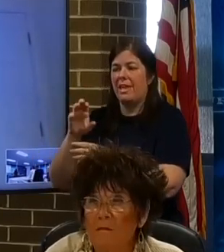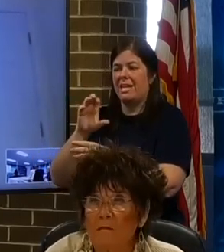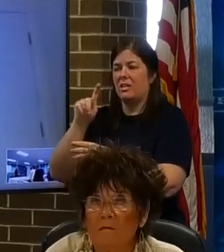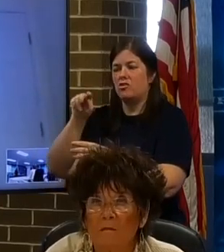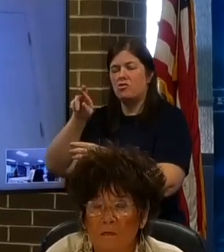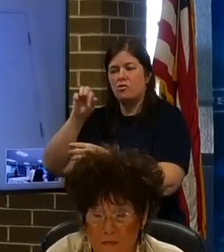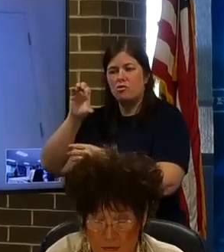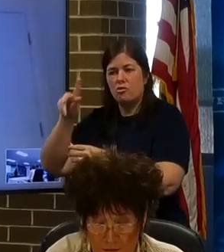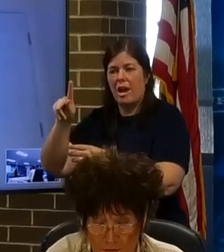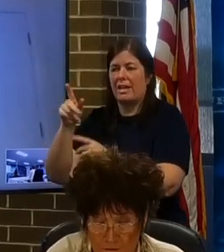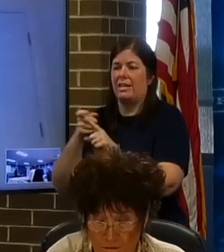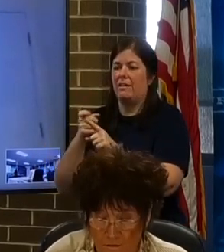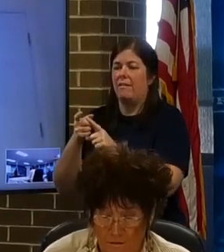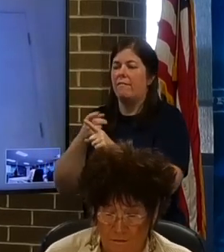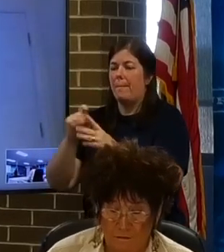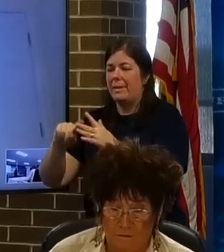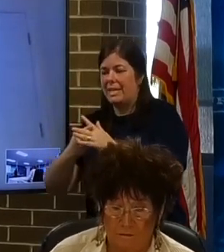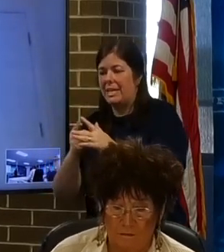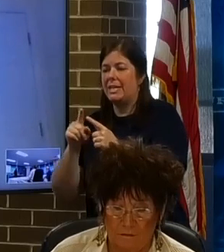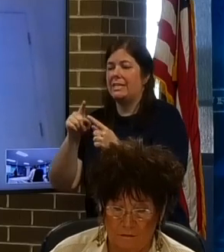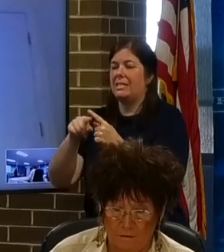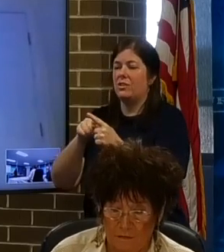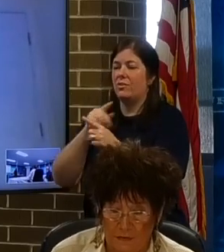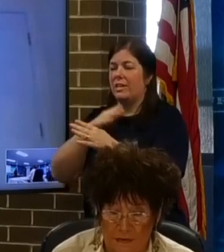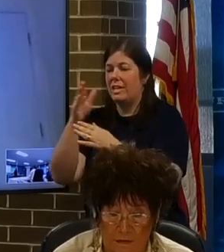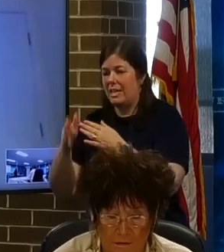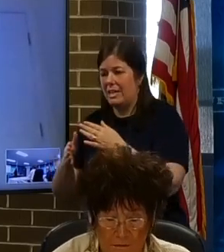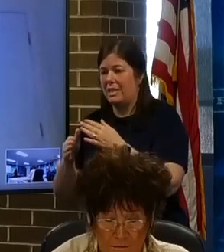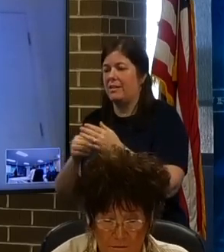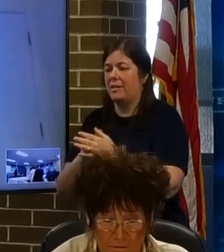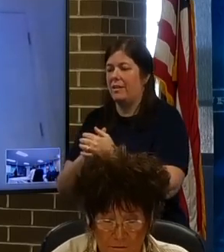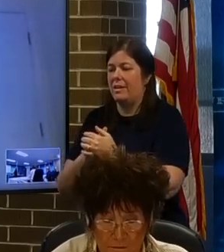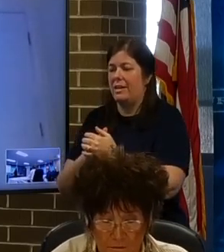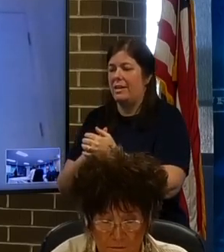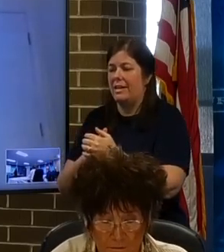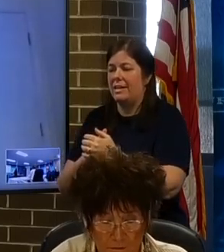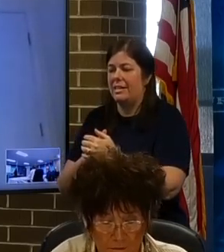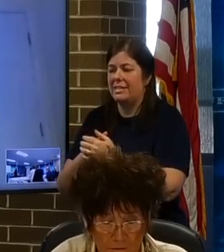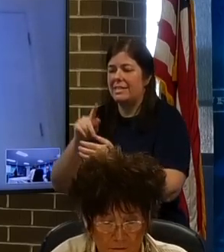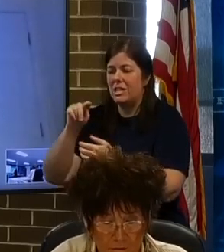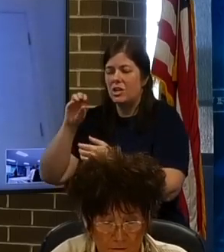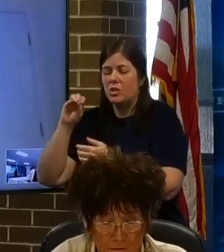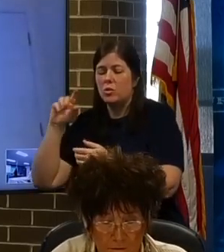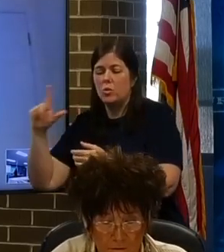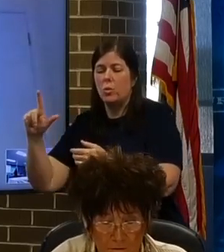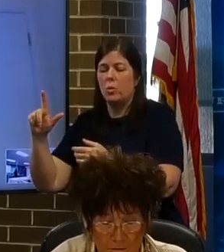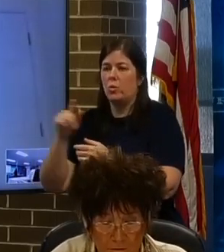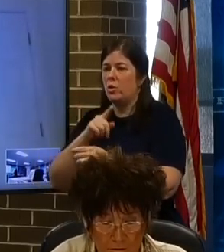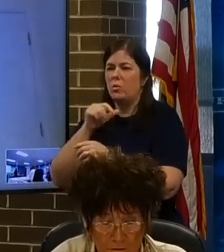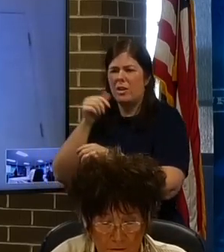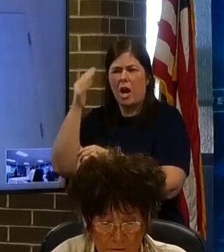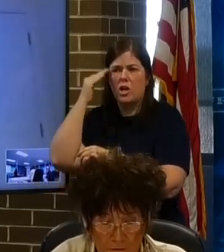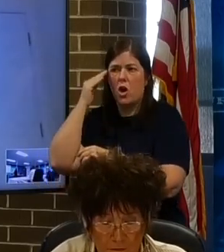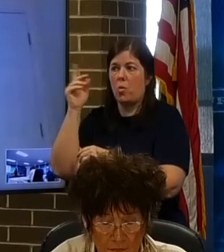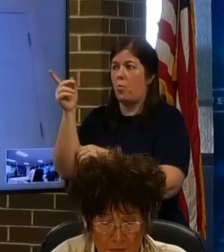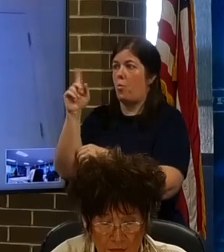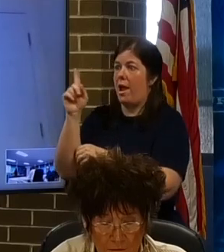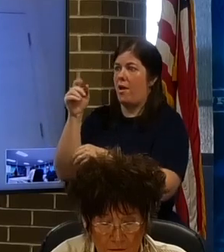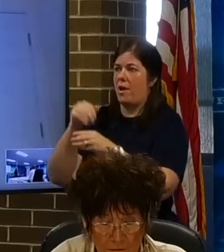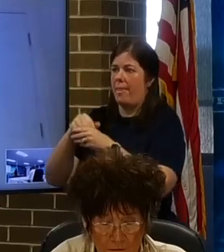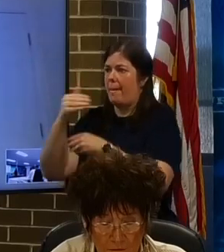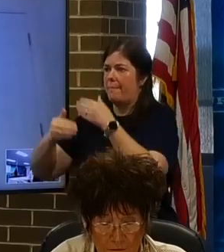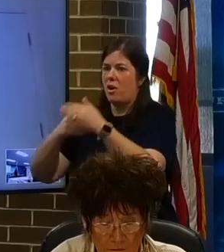end of the process. So they'll be able to watch all the way. It's a helpful tool so that before you wouldn't know where you were in the process.